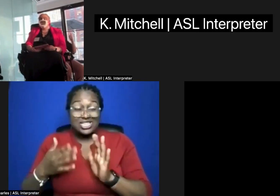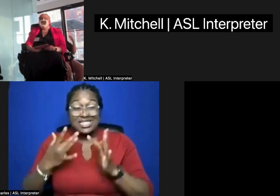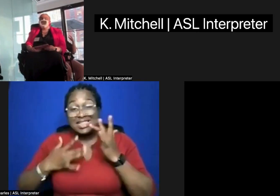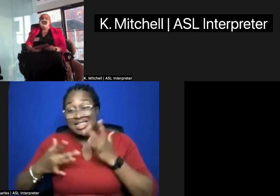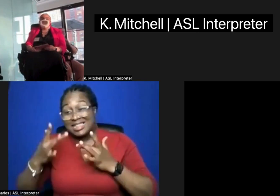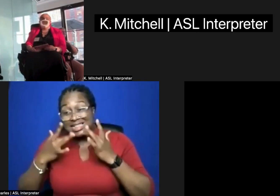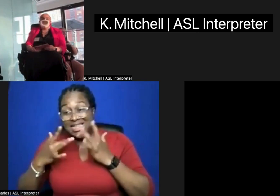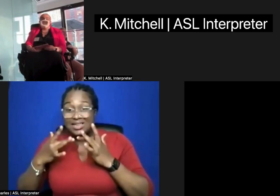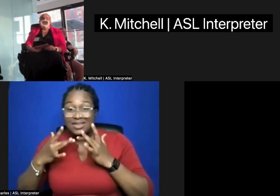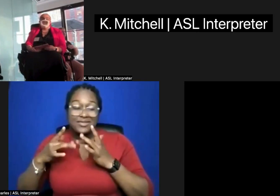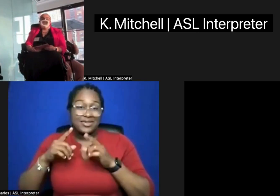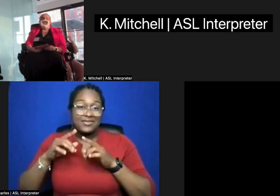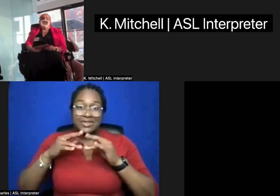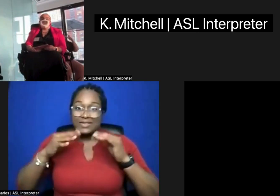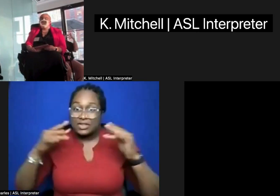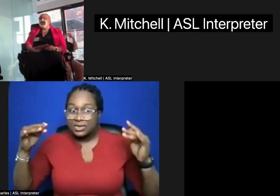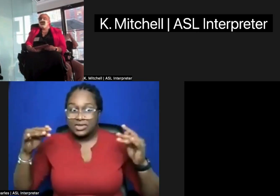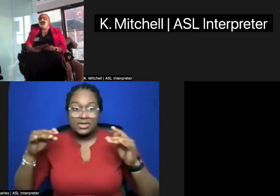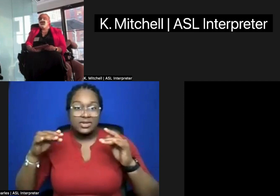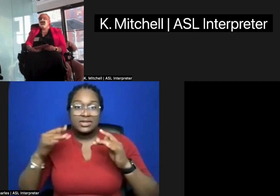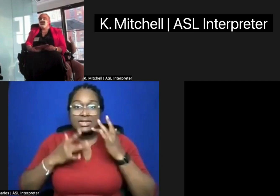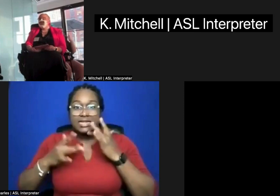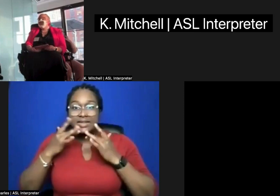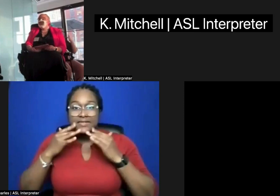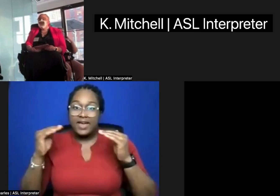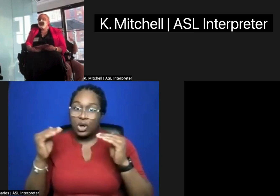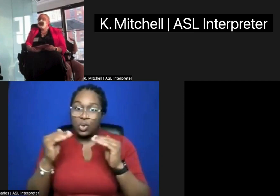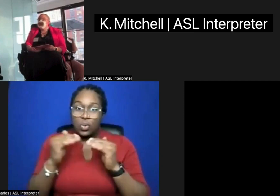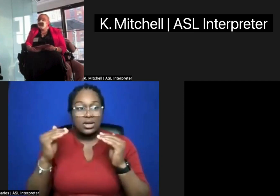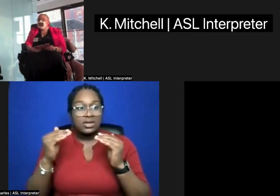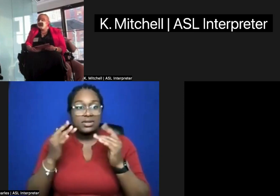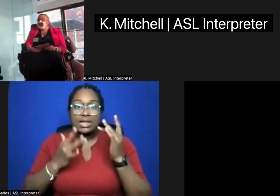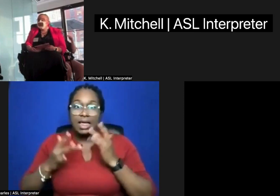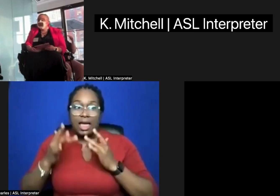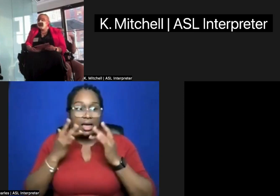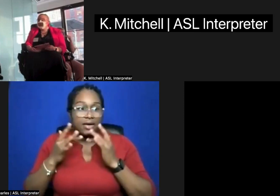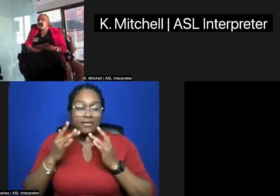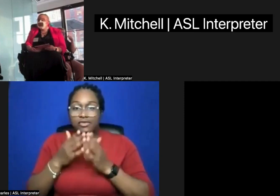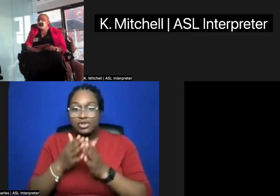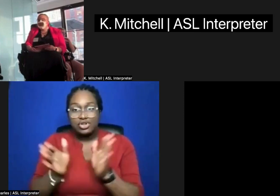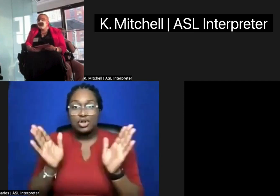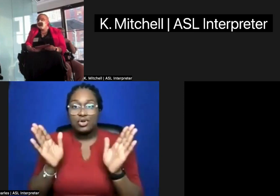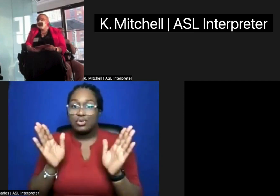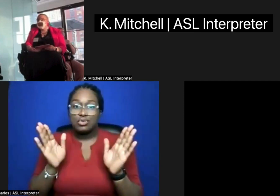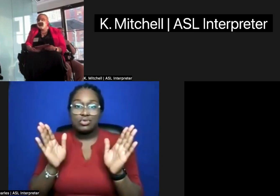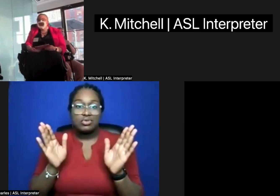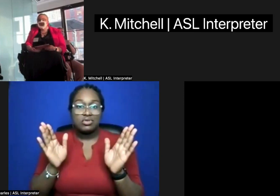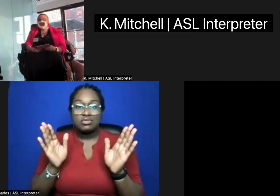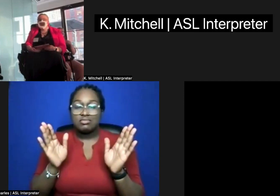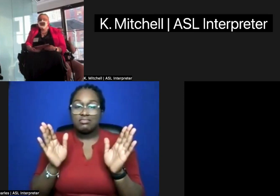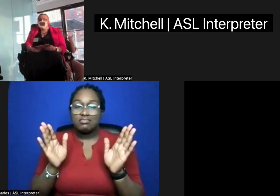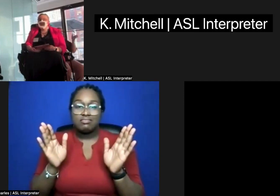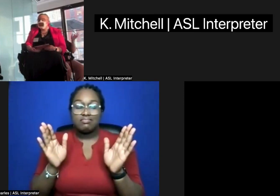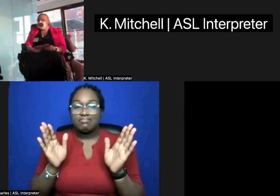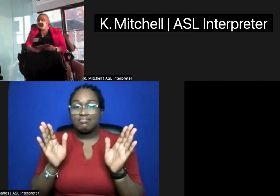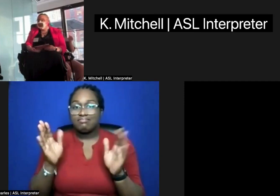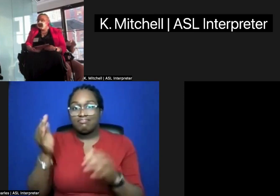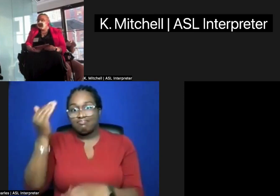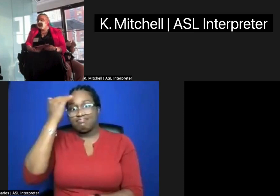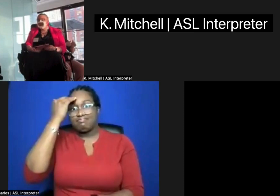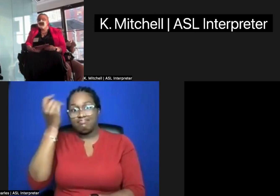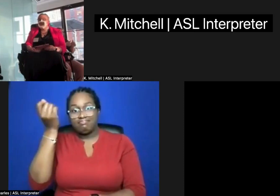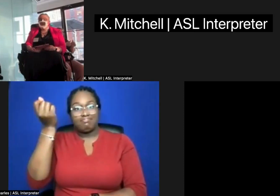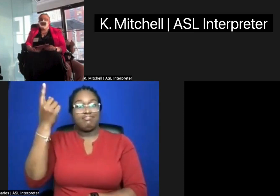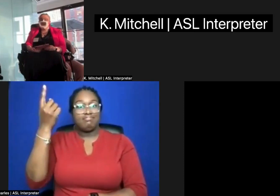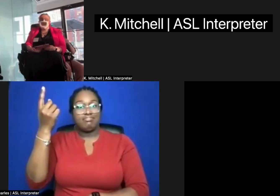of equity, the lack of general compliance and adherence to basic,